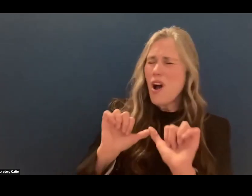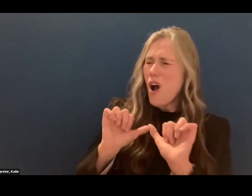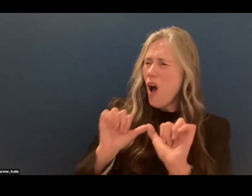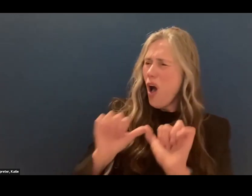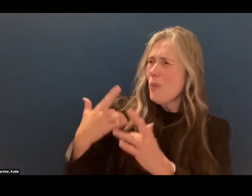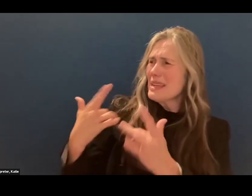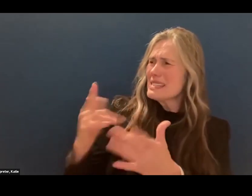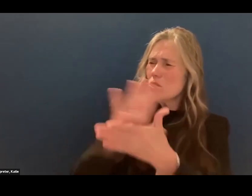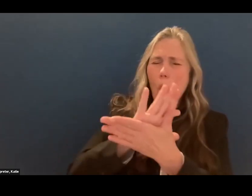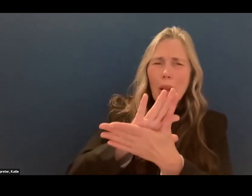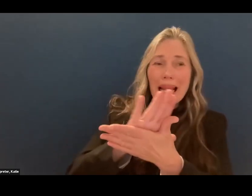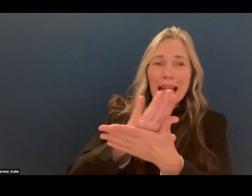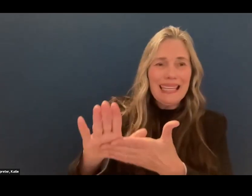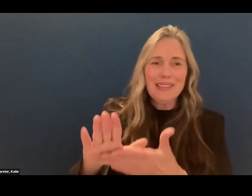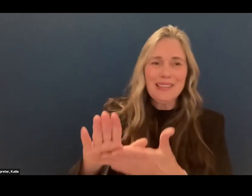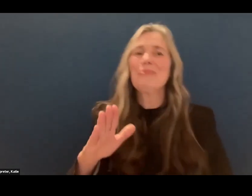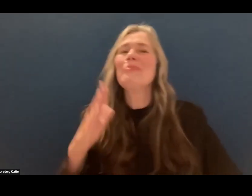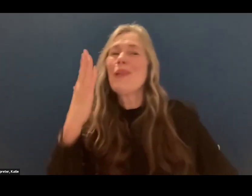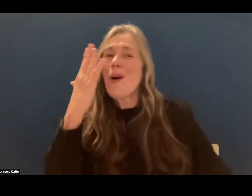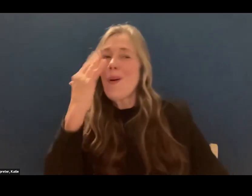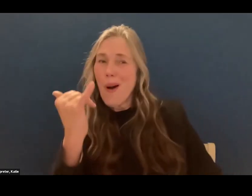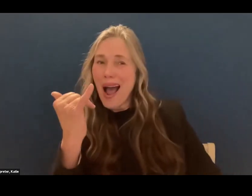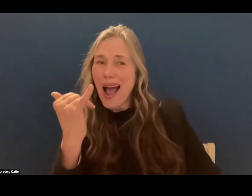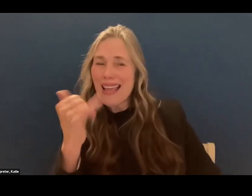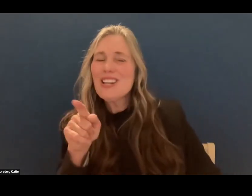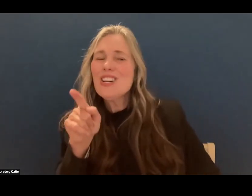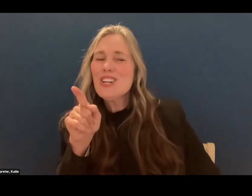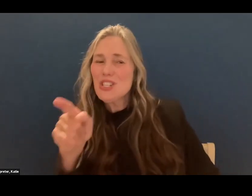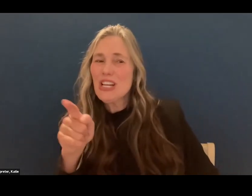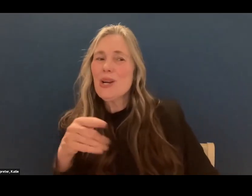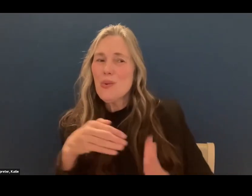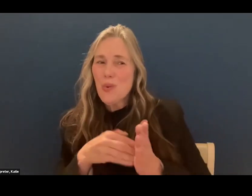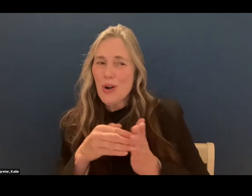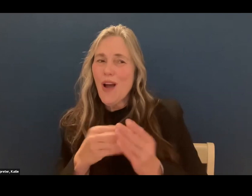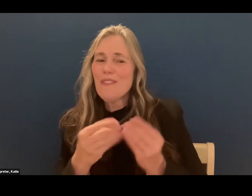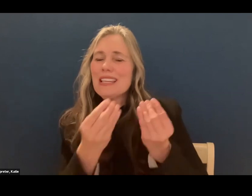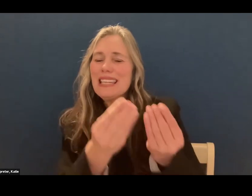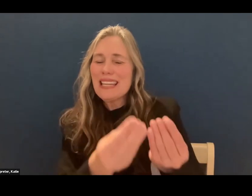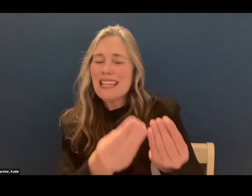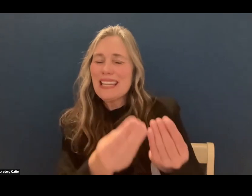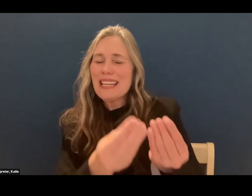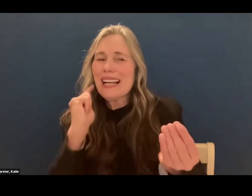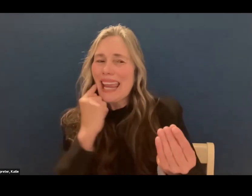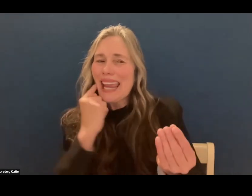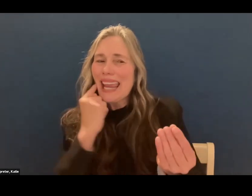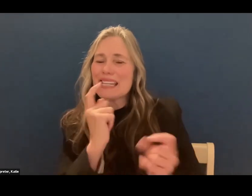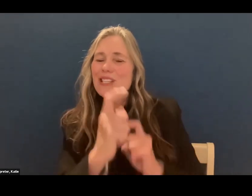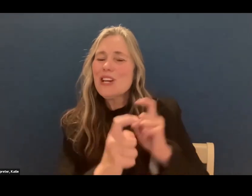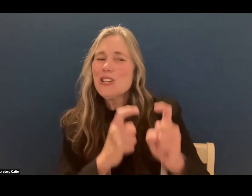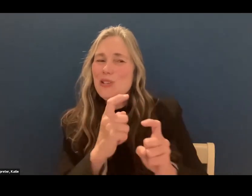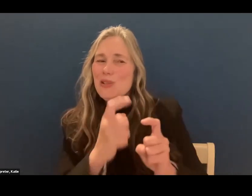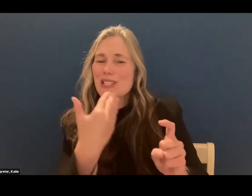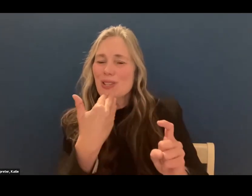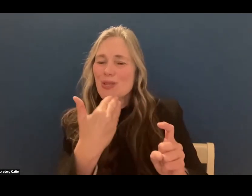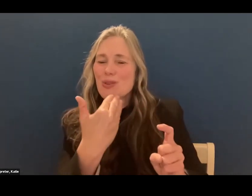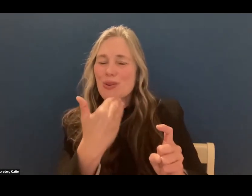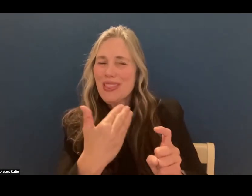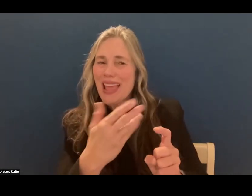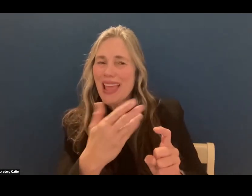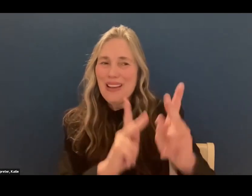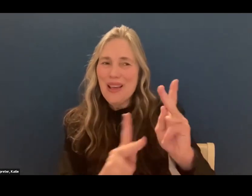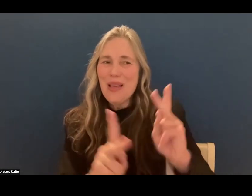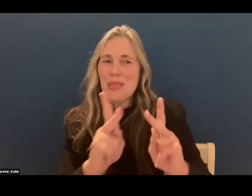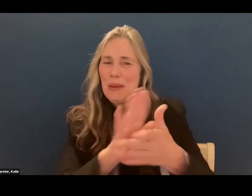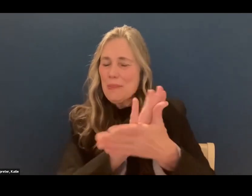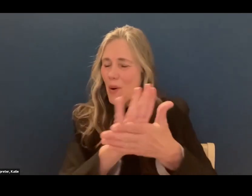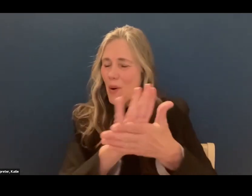room always clean and always having someone respond. So that's what the secret is. So I just wanted to, that just reminded me of that, and